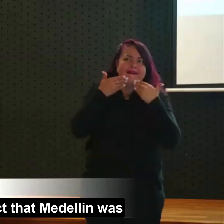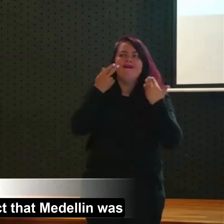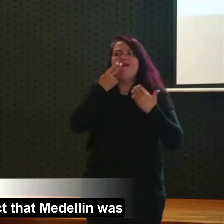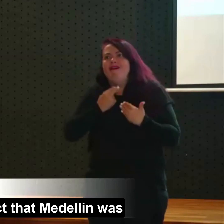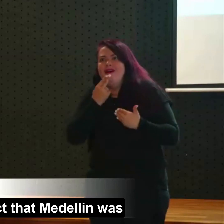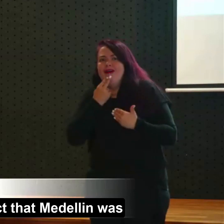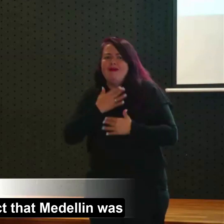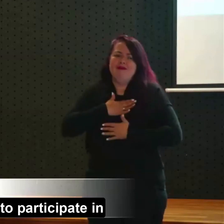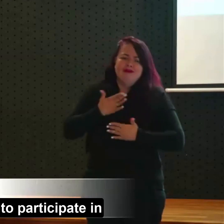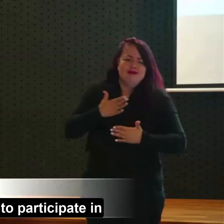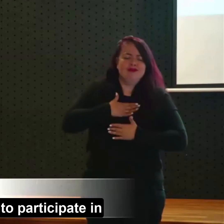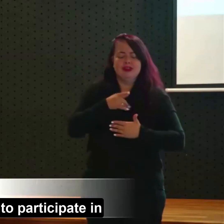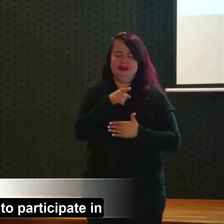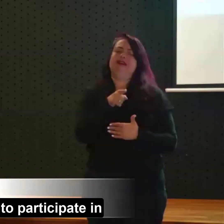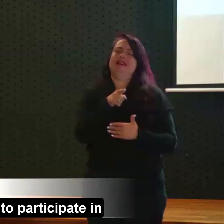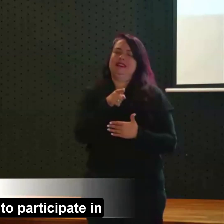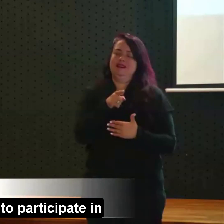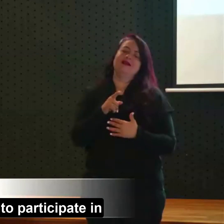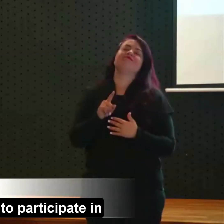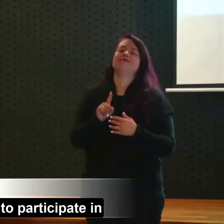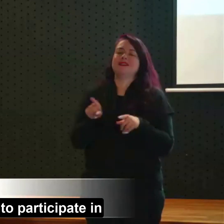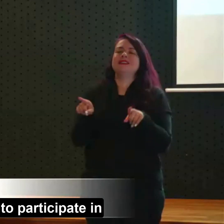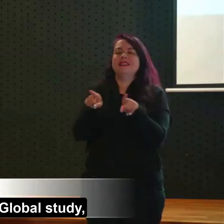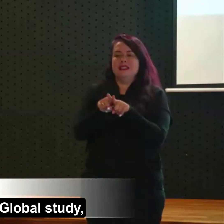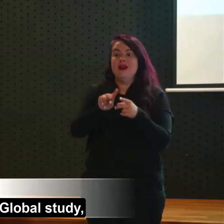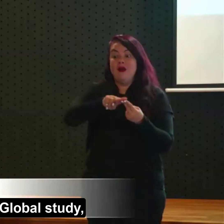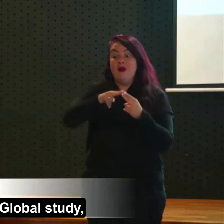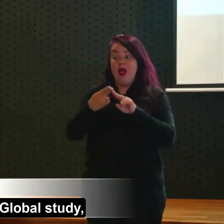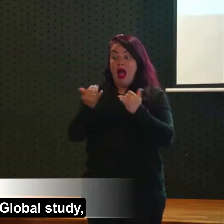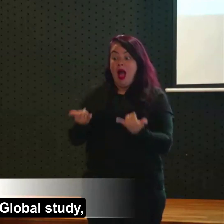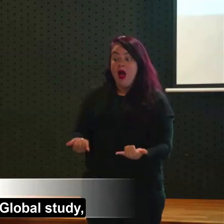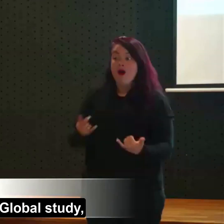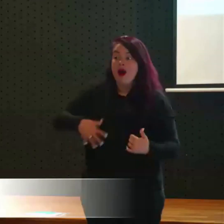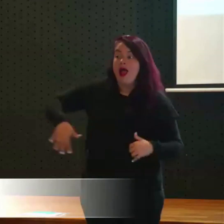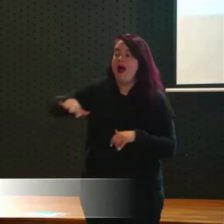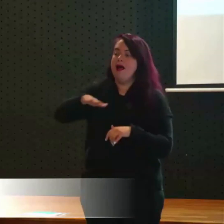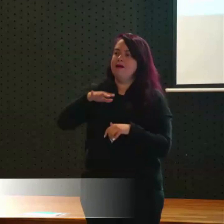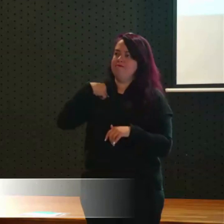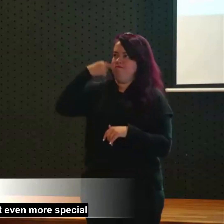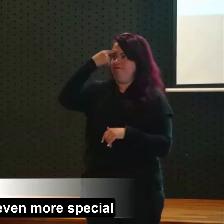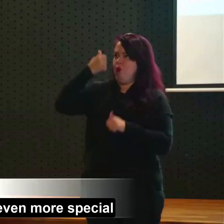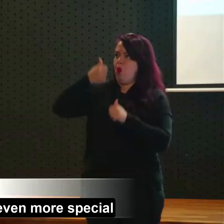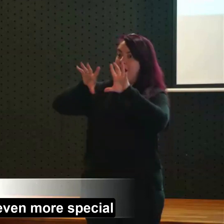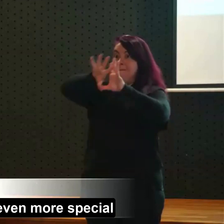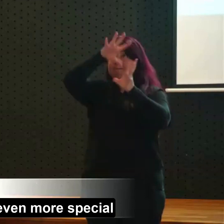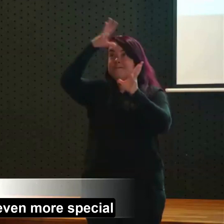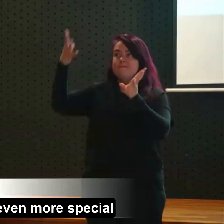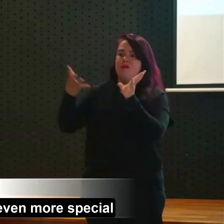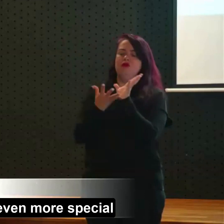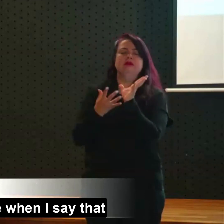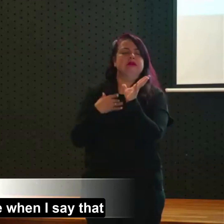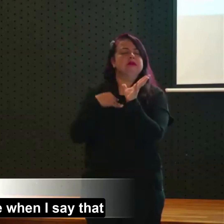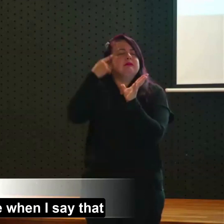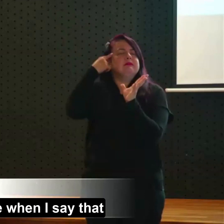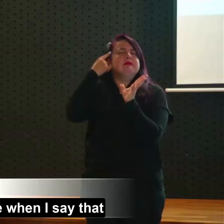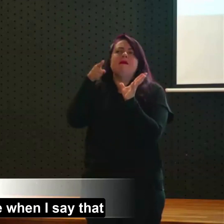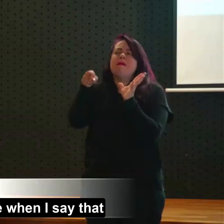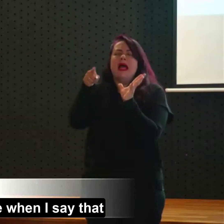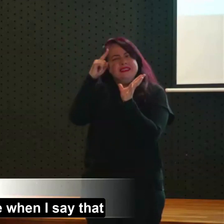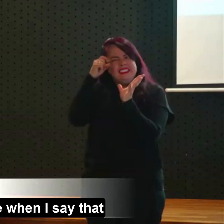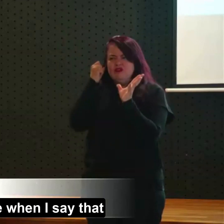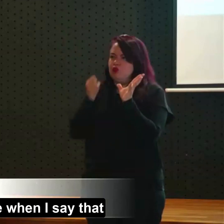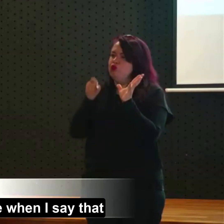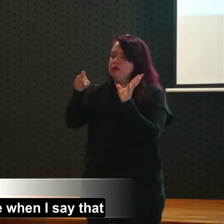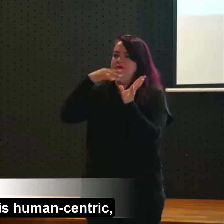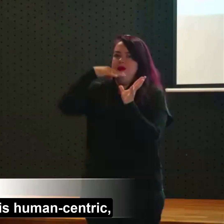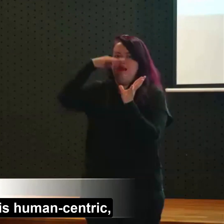that Medellín was chosen to participate in this global study makes it even more special, because